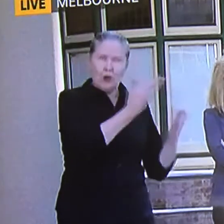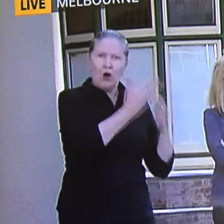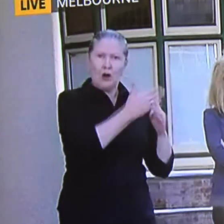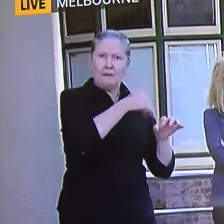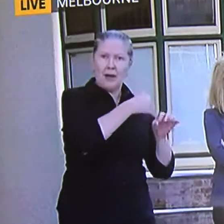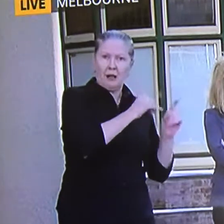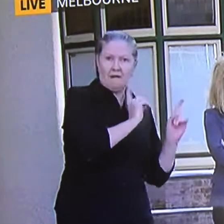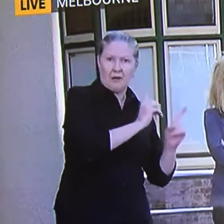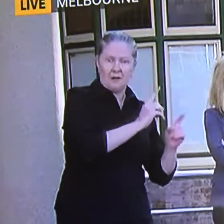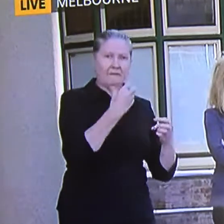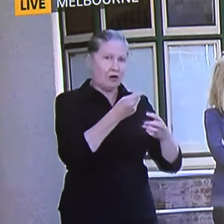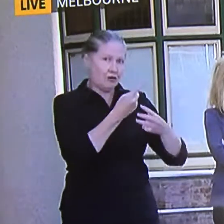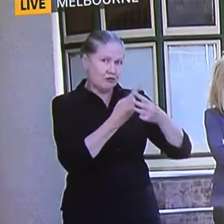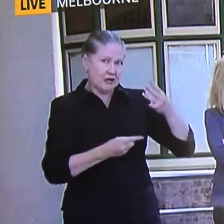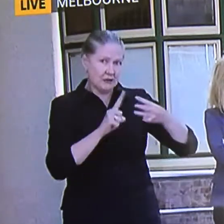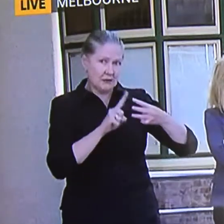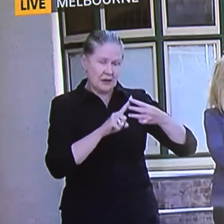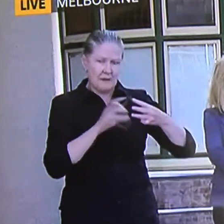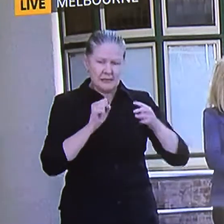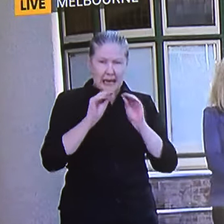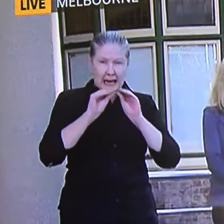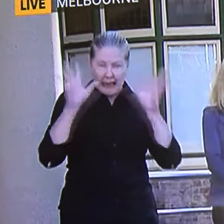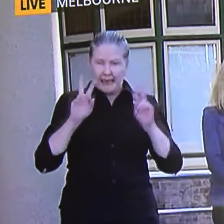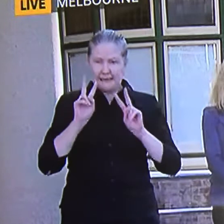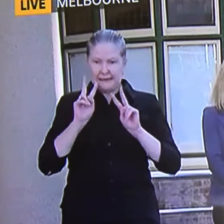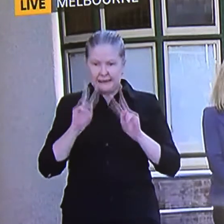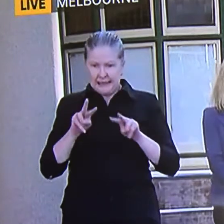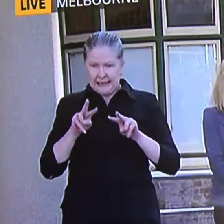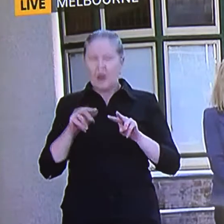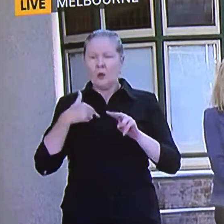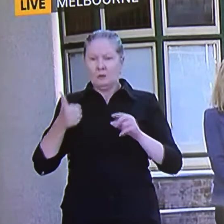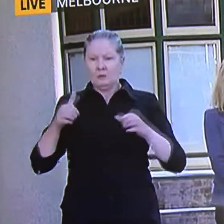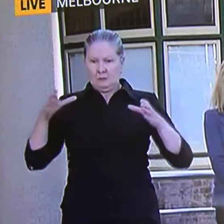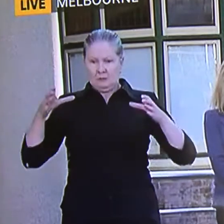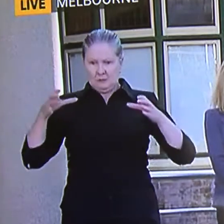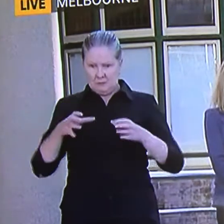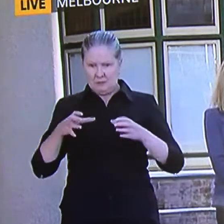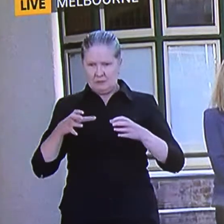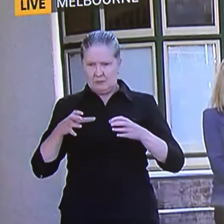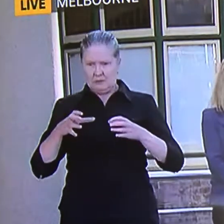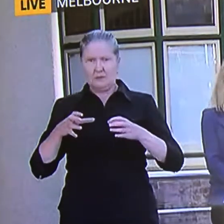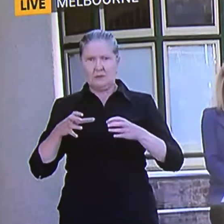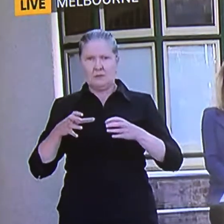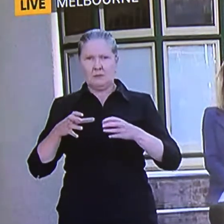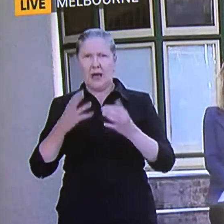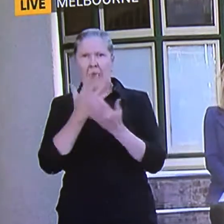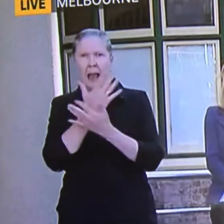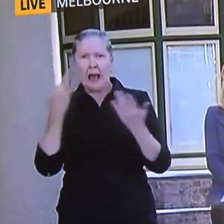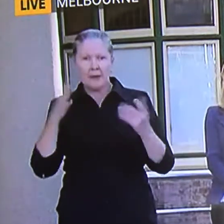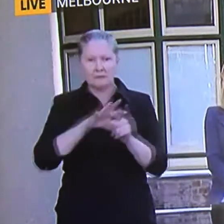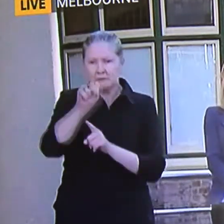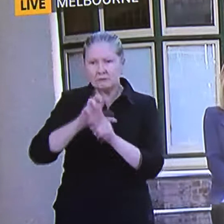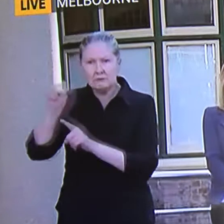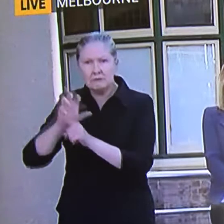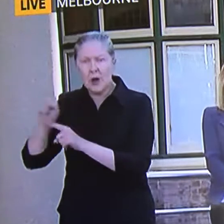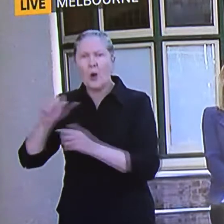elements. One is clear indication that we are suppressing the case numbers in Australia. That could be case numbers, it